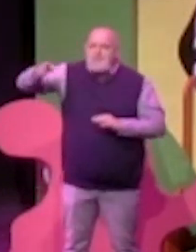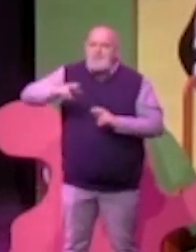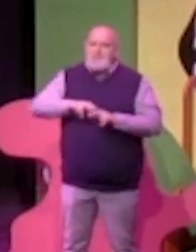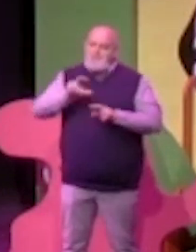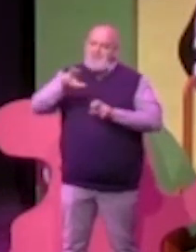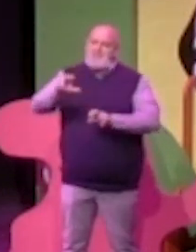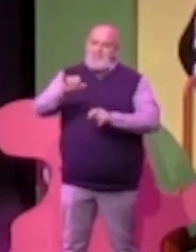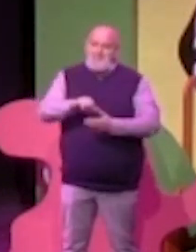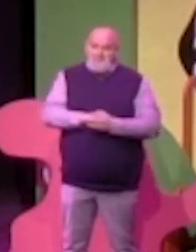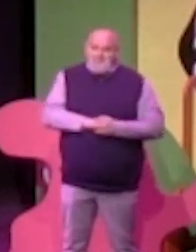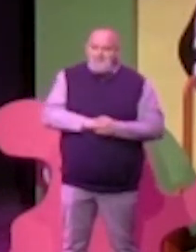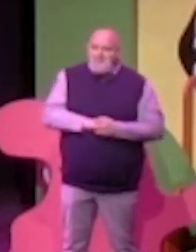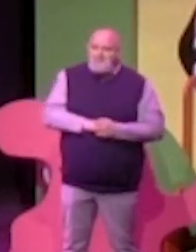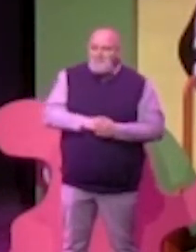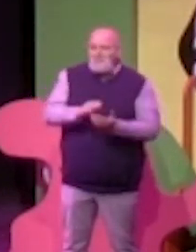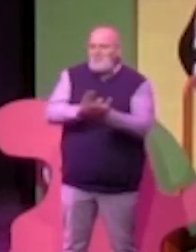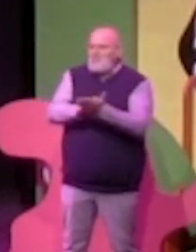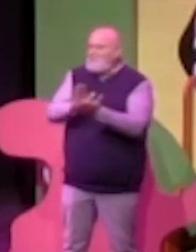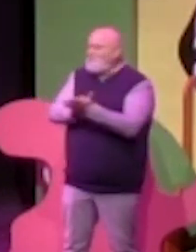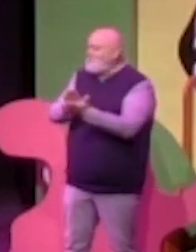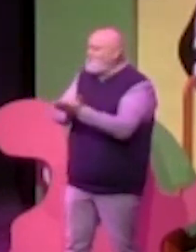wanna go. Beautiful.